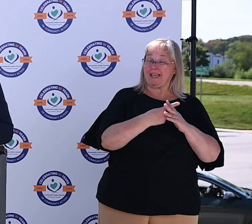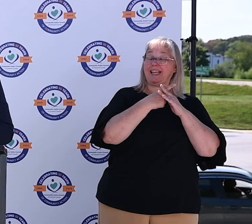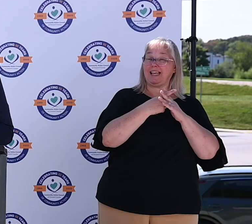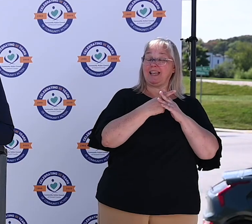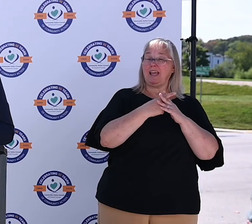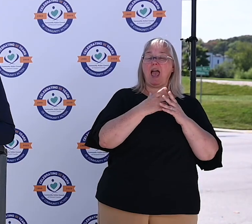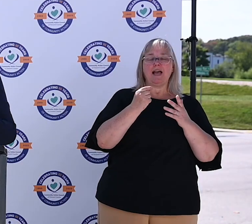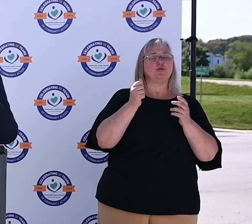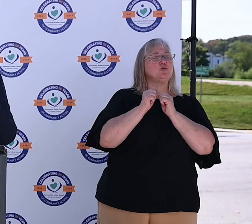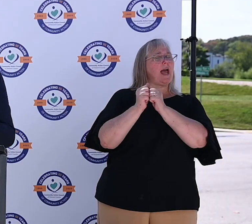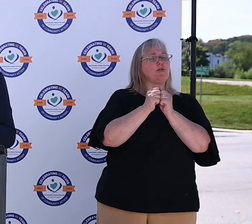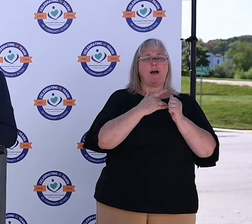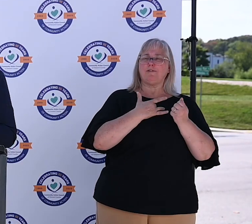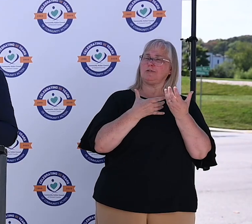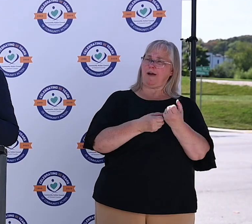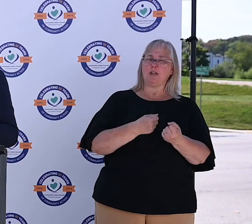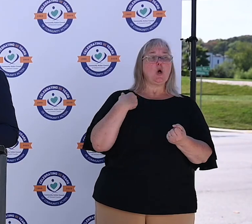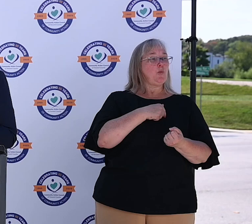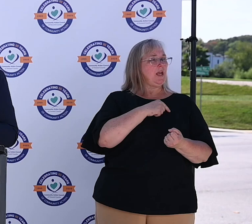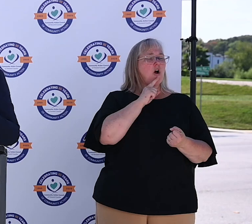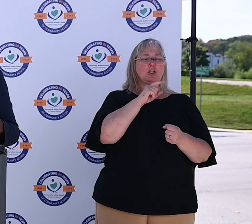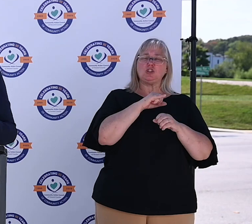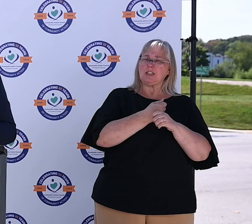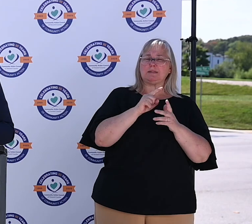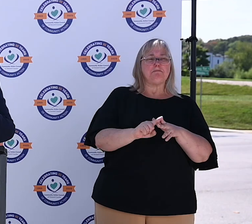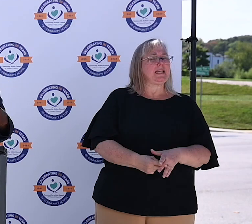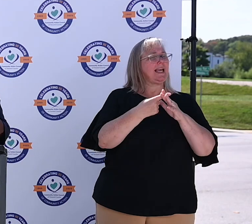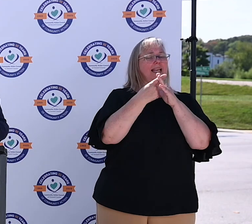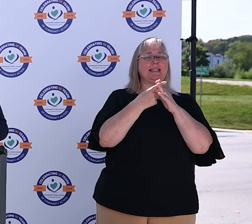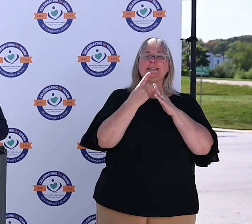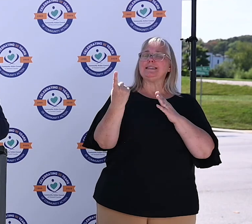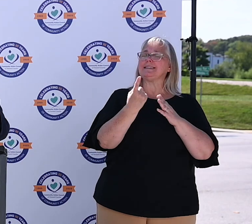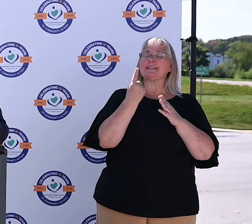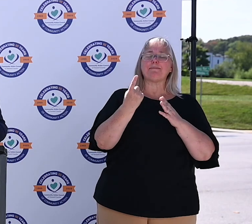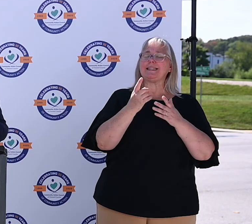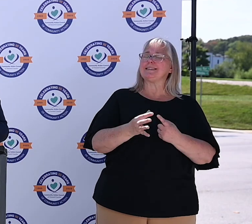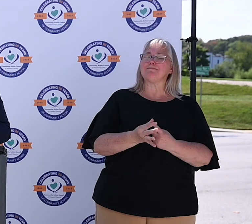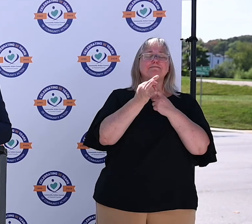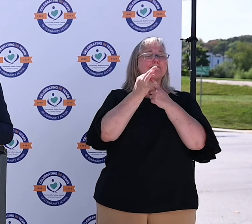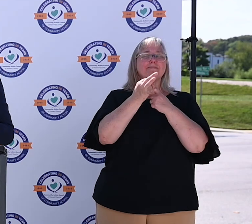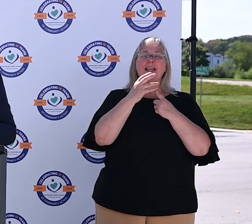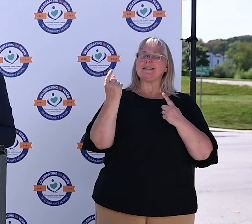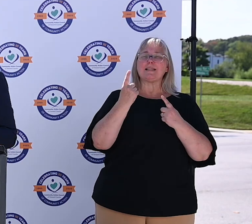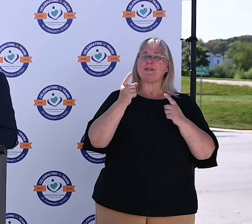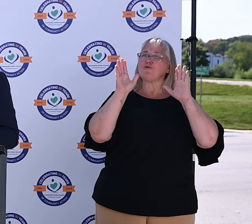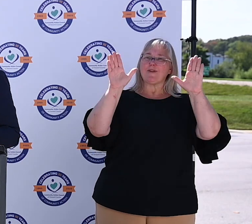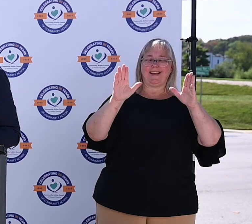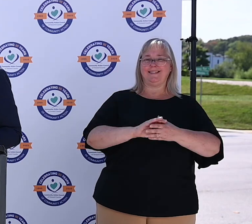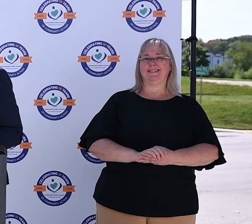I am confident that we are just beginning something special and something